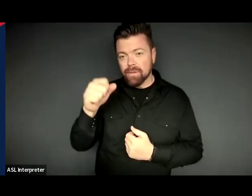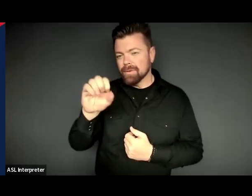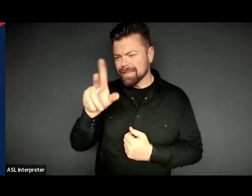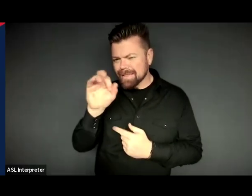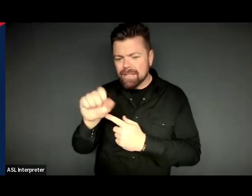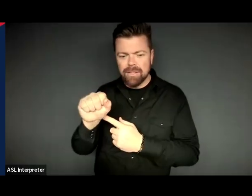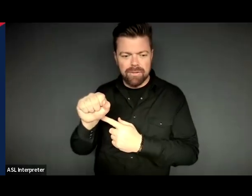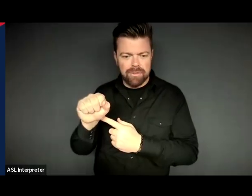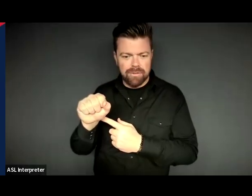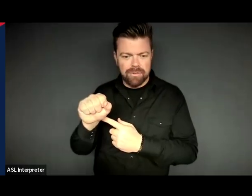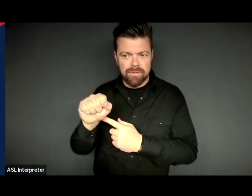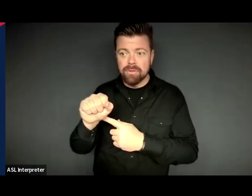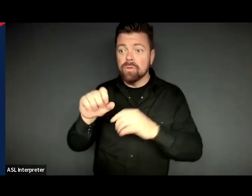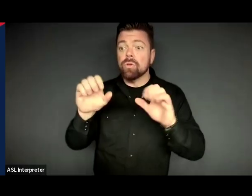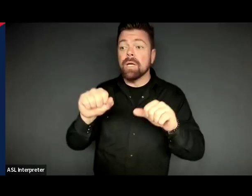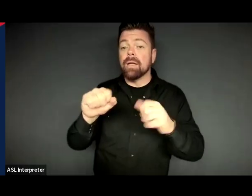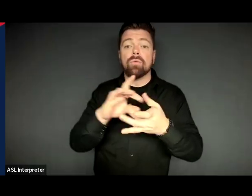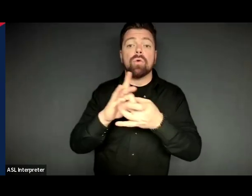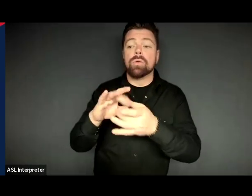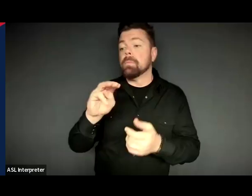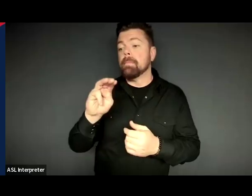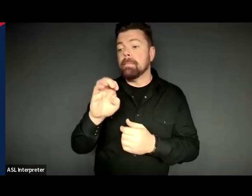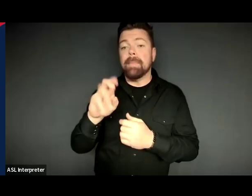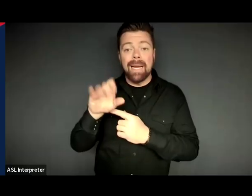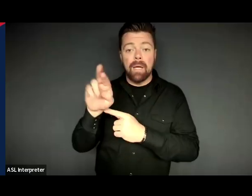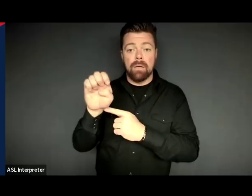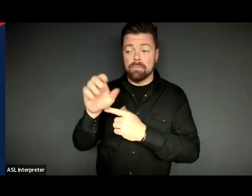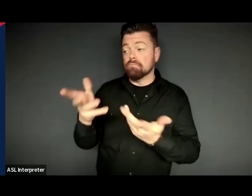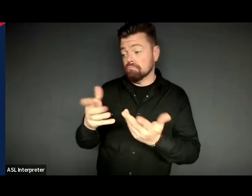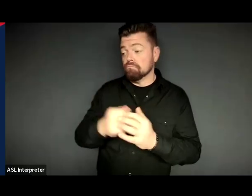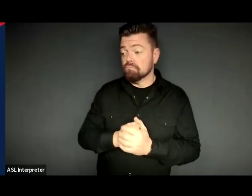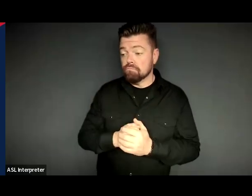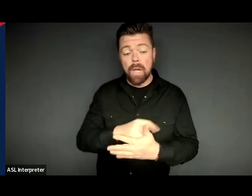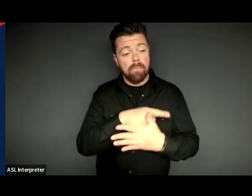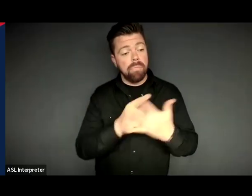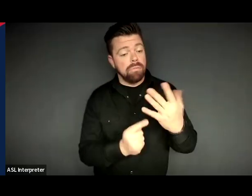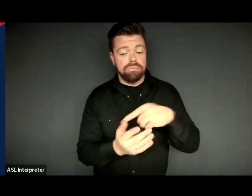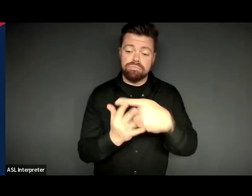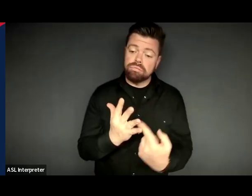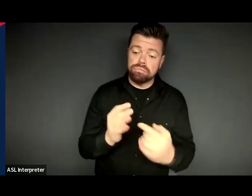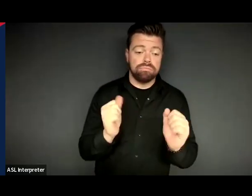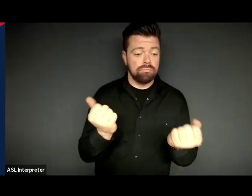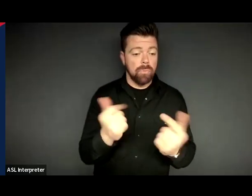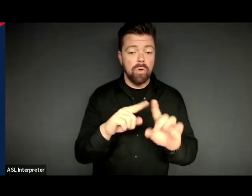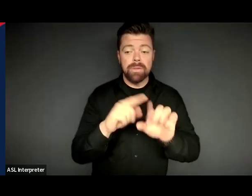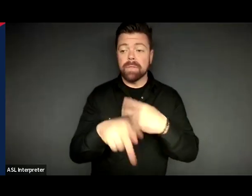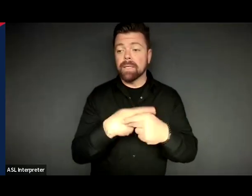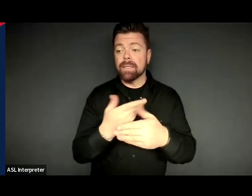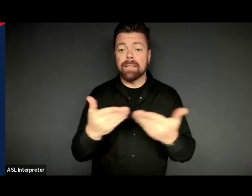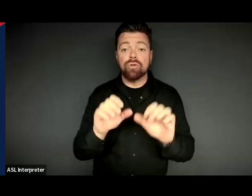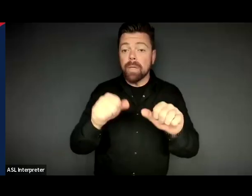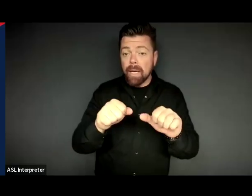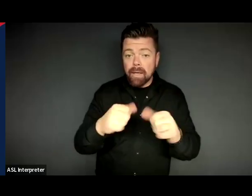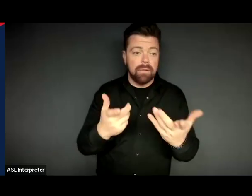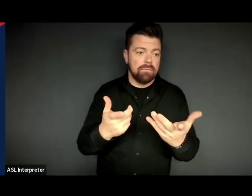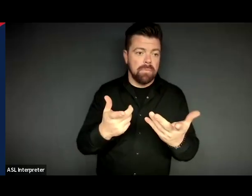your silver sneakers from Medicare. So those are all different kinds of things that you can do. It's the end of the year, so it's kind